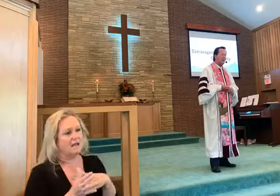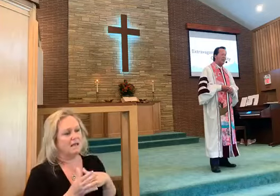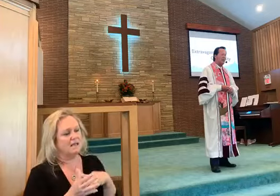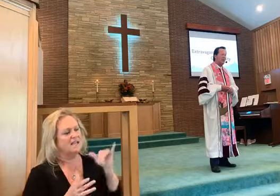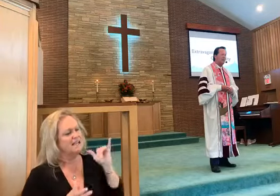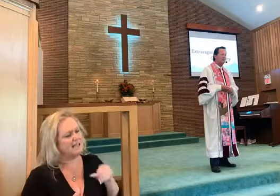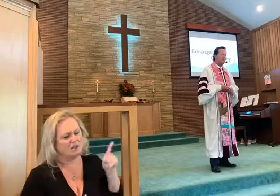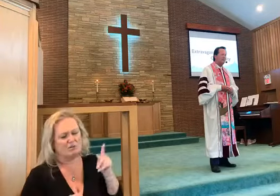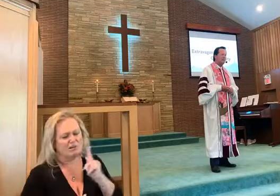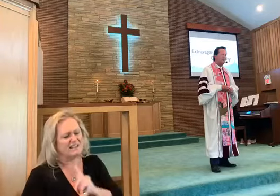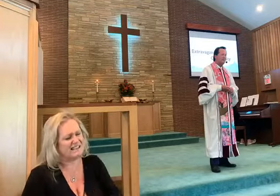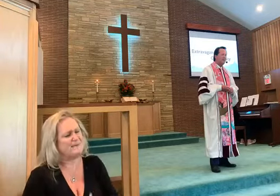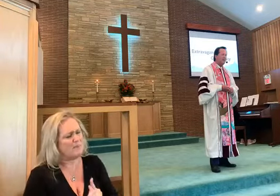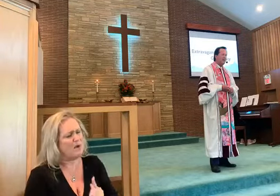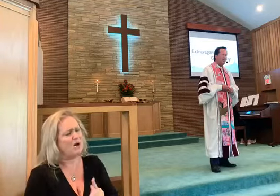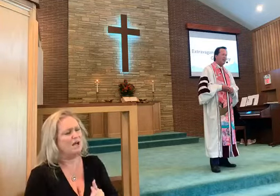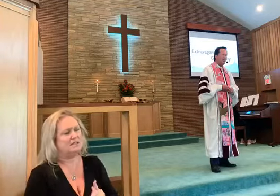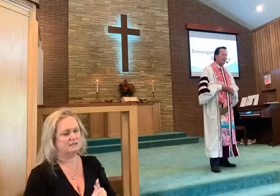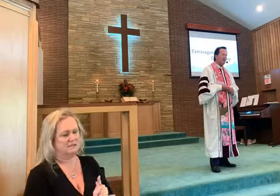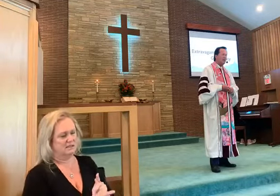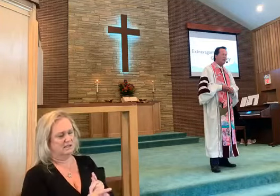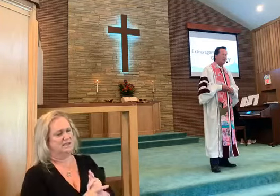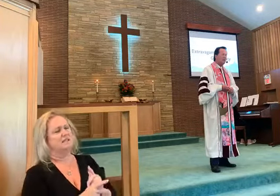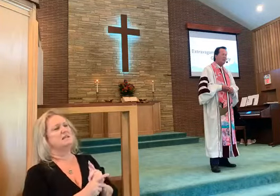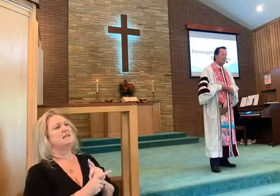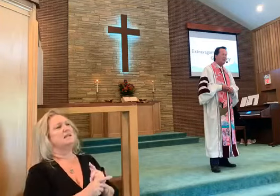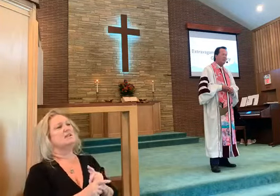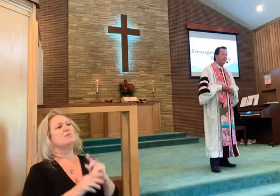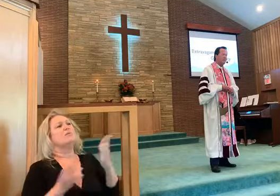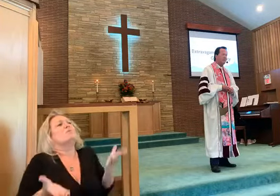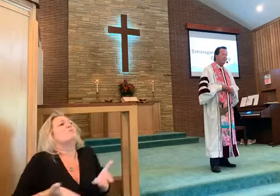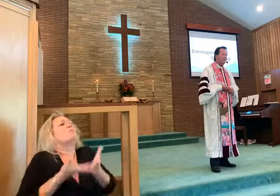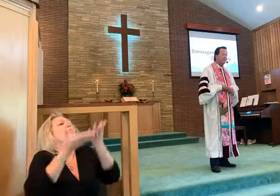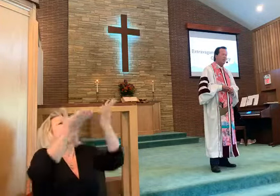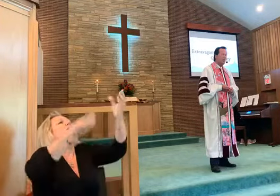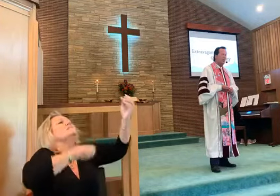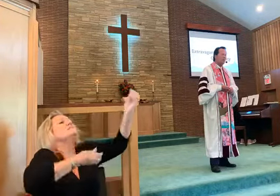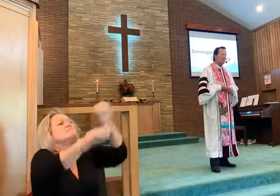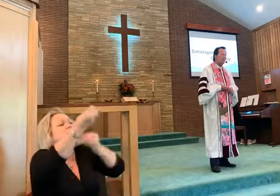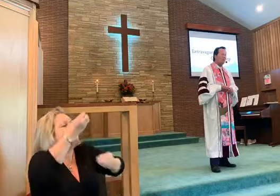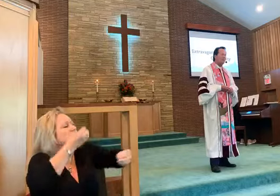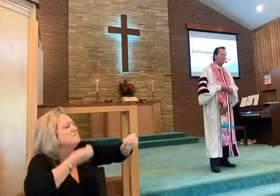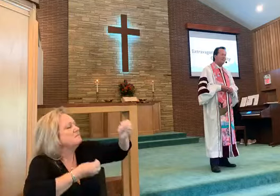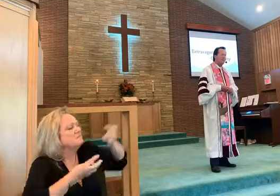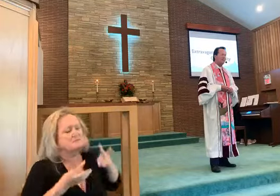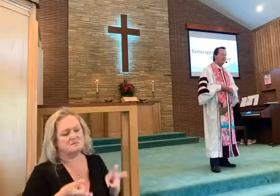Yet you keep on in your extravagant, generous way,